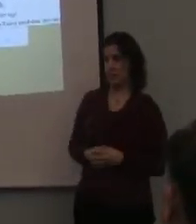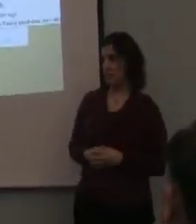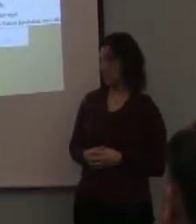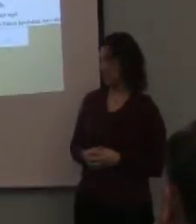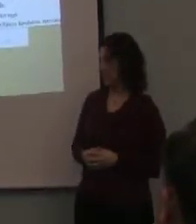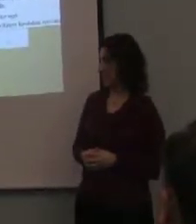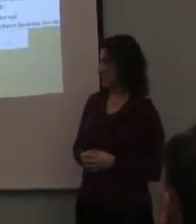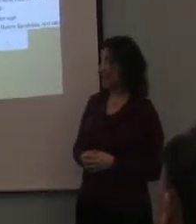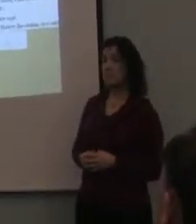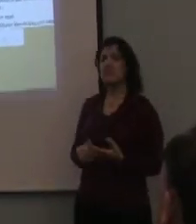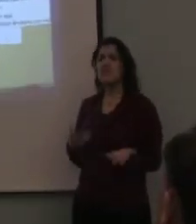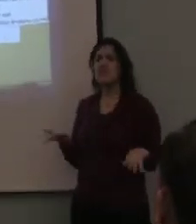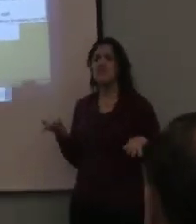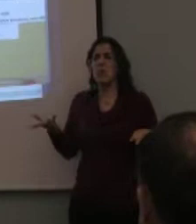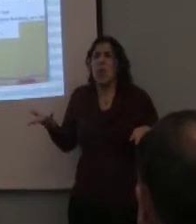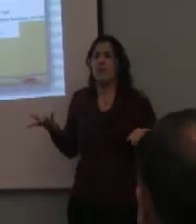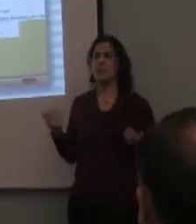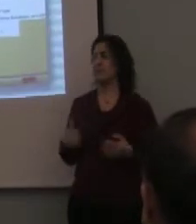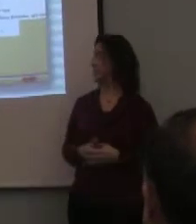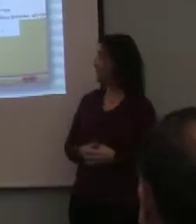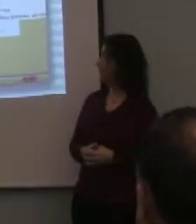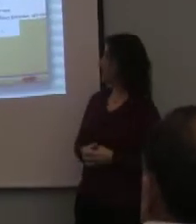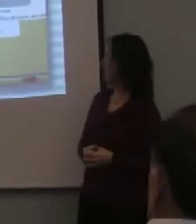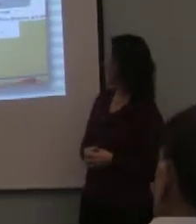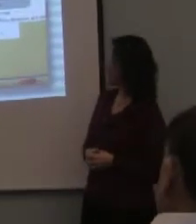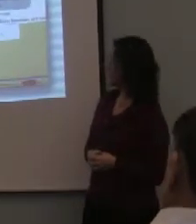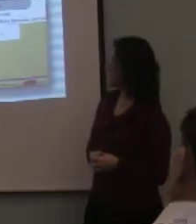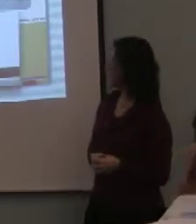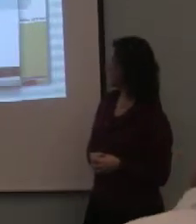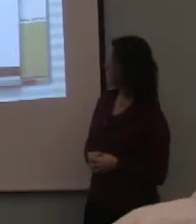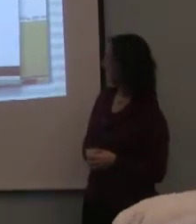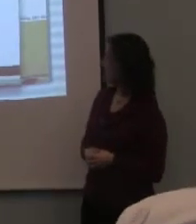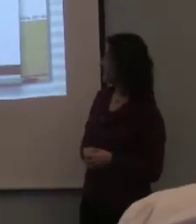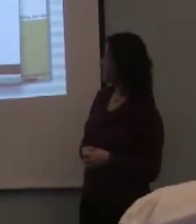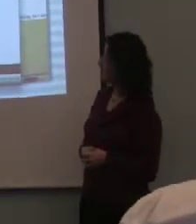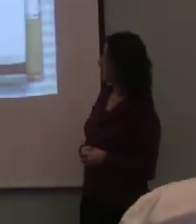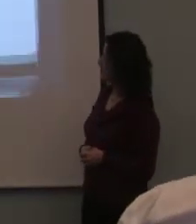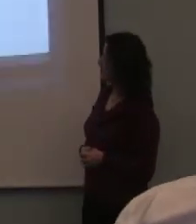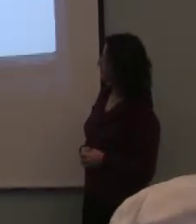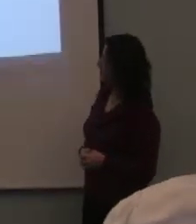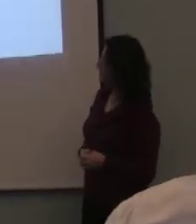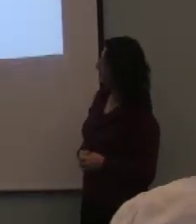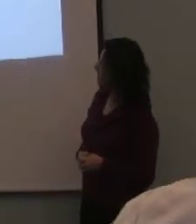What would this value look like? It would look like